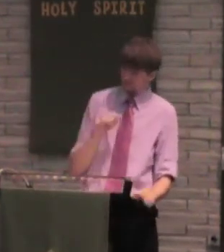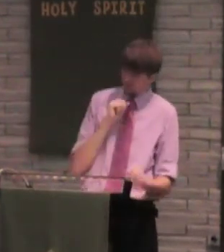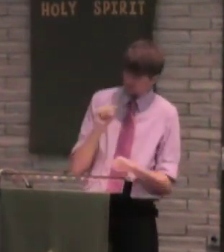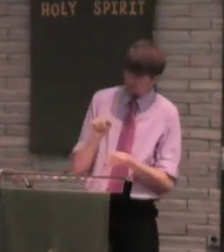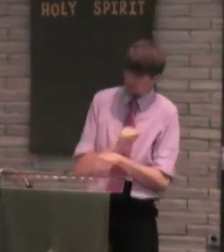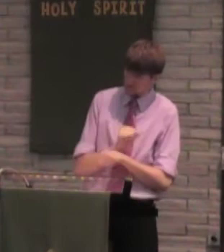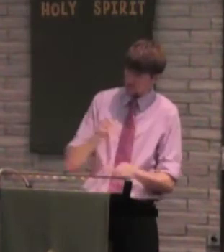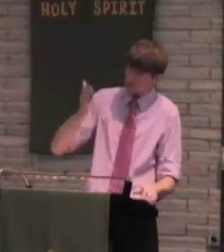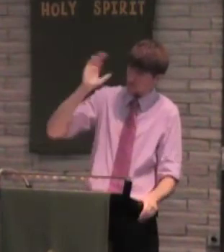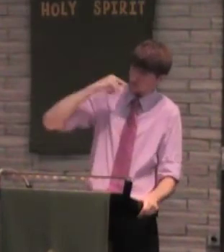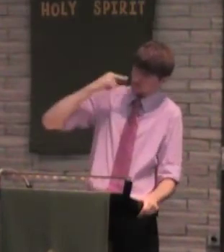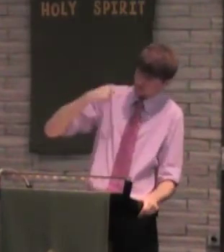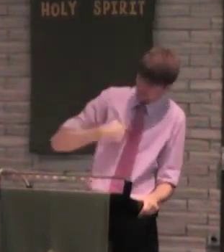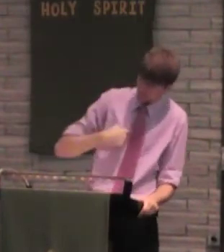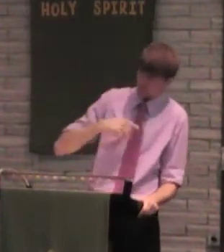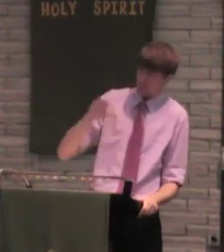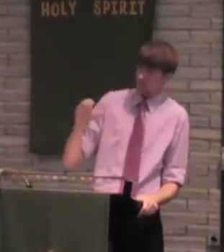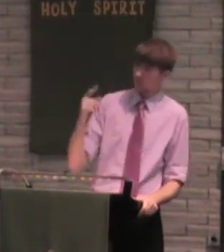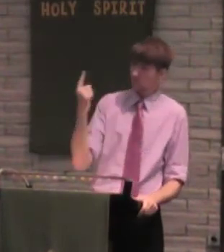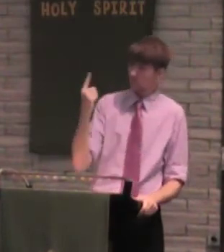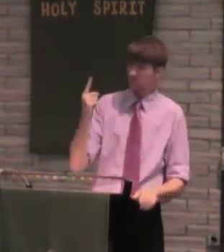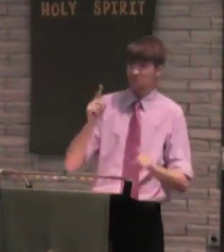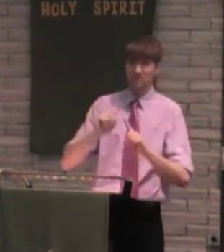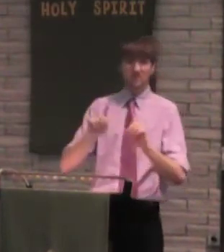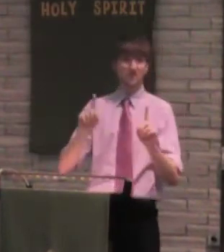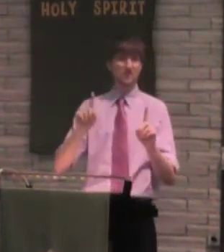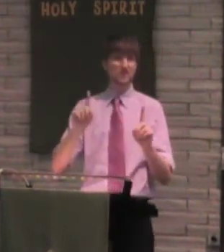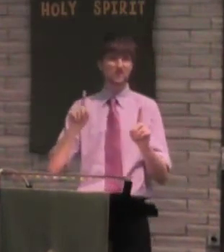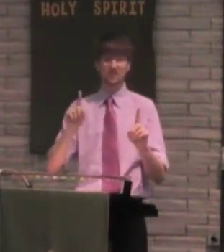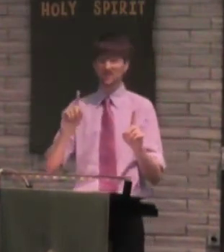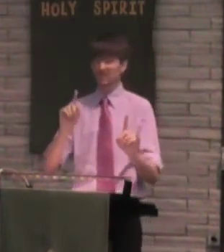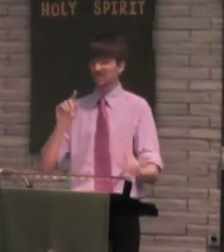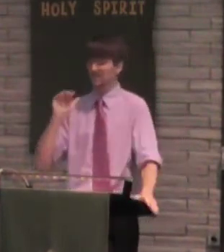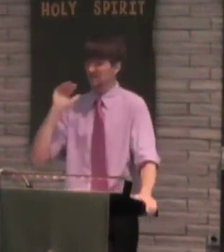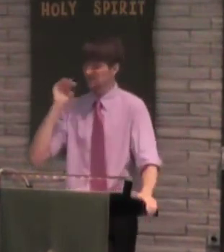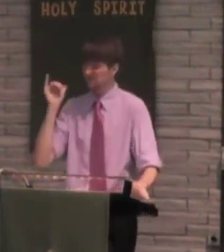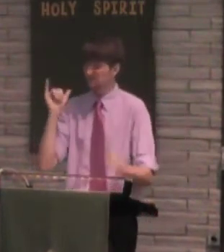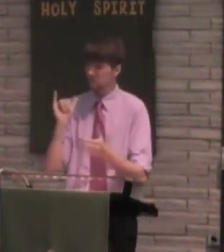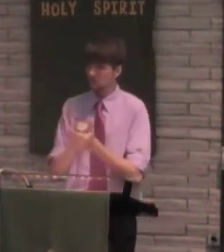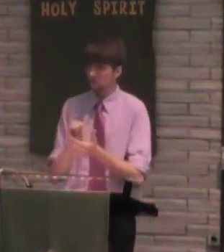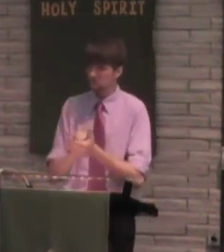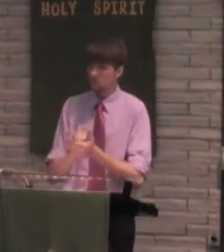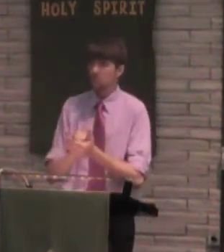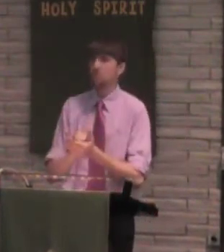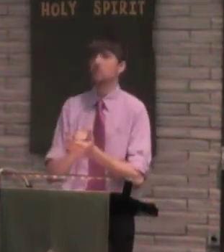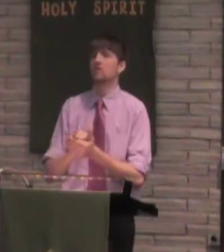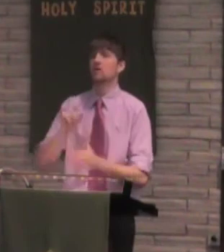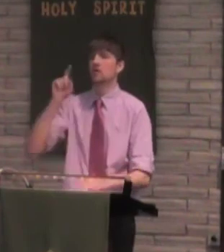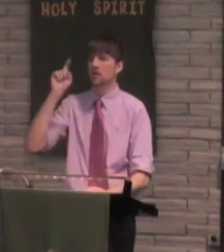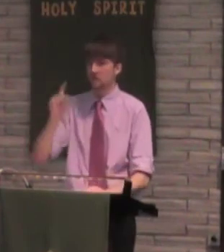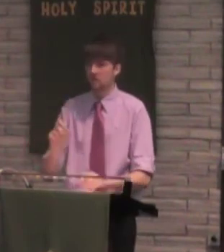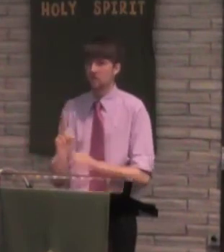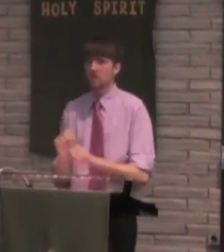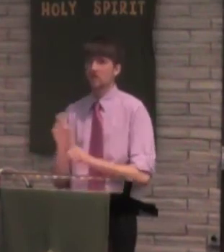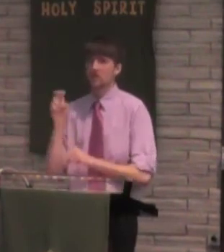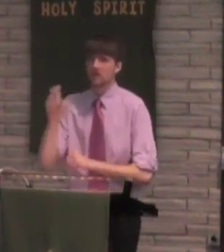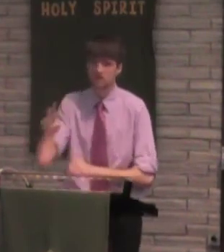in the situations where we feel like God is telling us to do something that seems